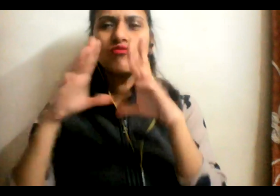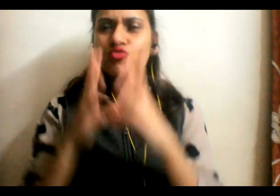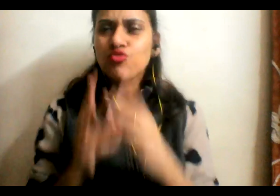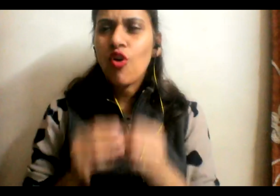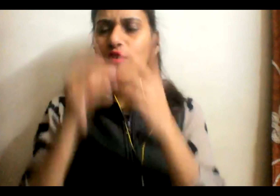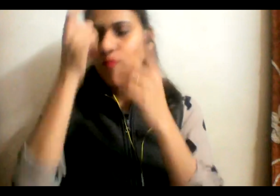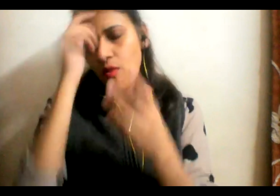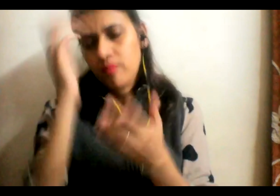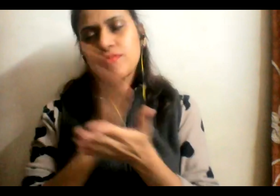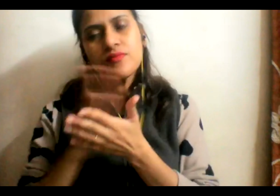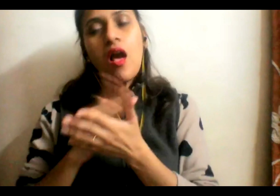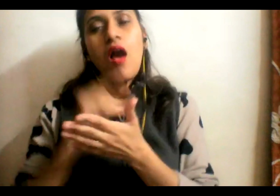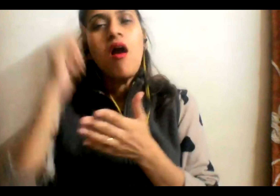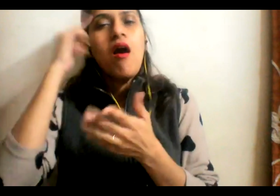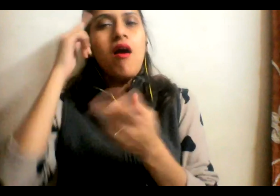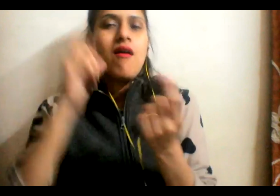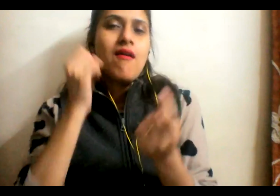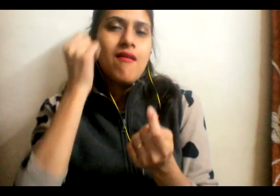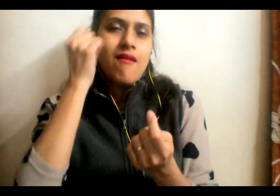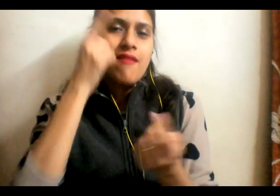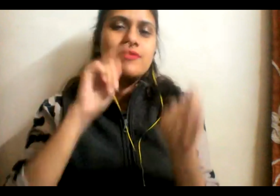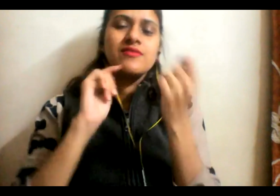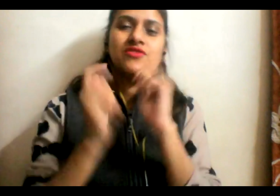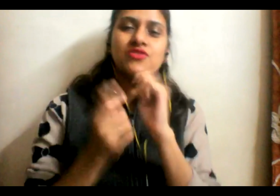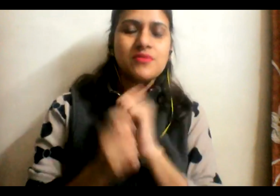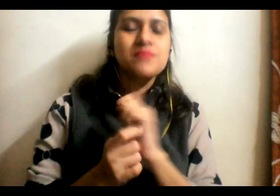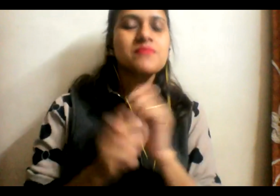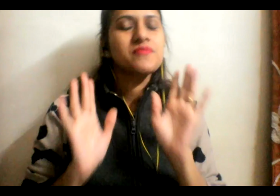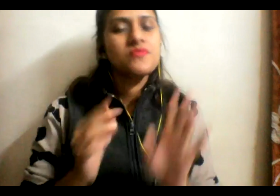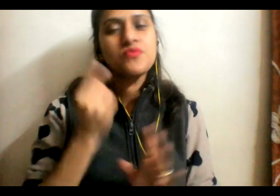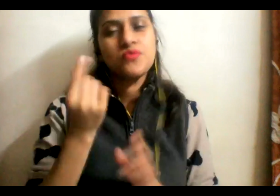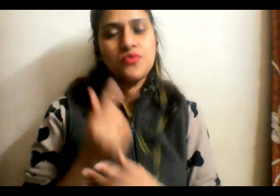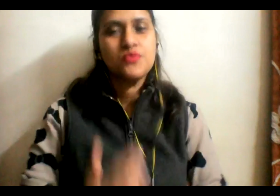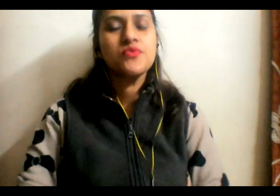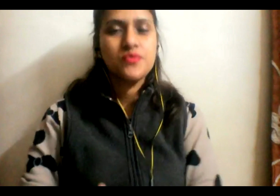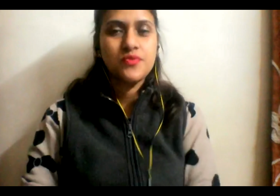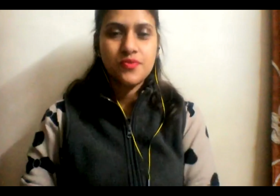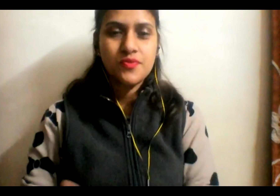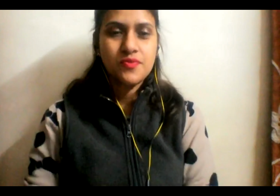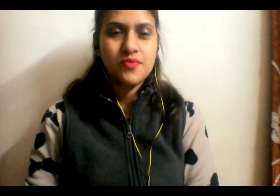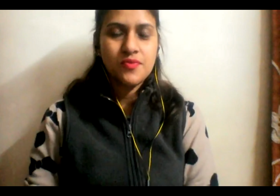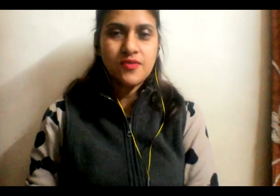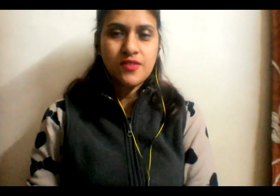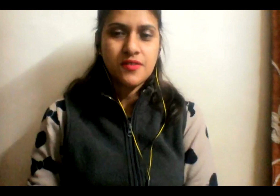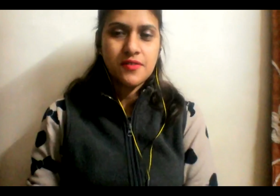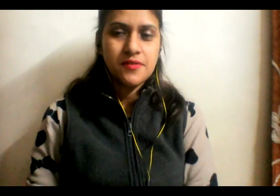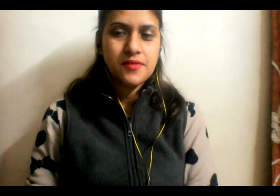and also let other participants know as to what are the current issues that people face. And this is such a